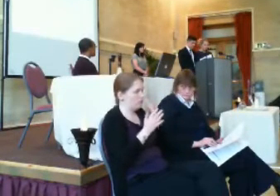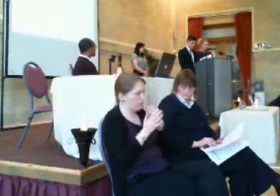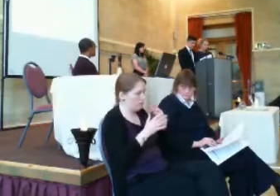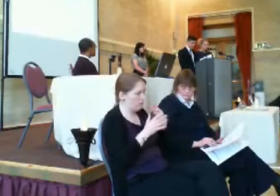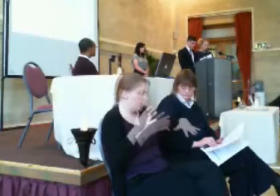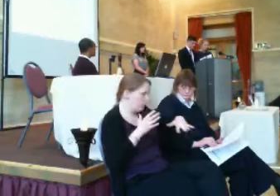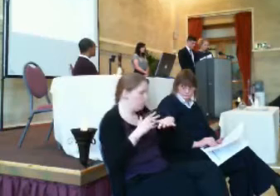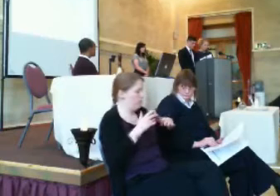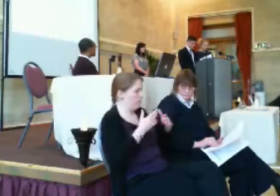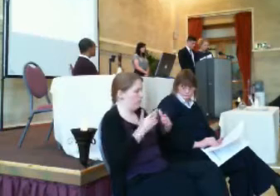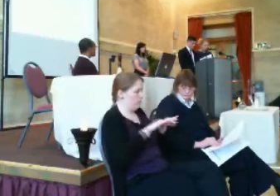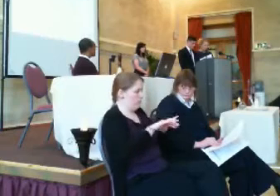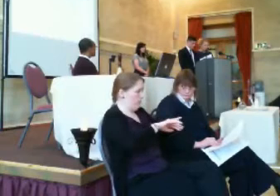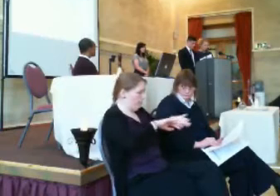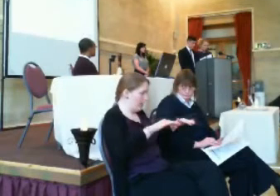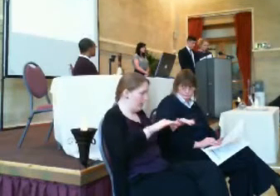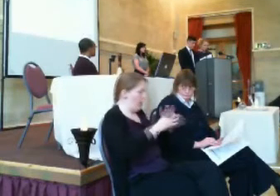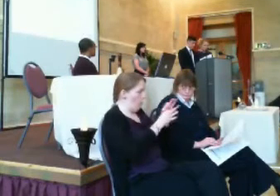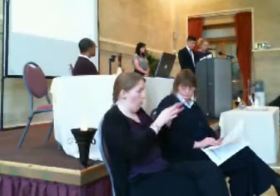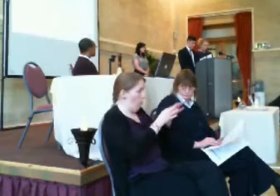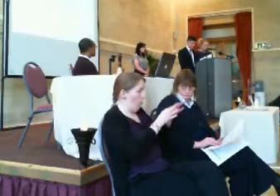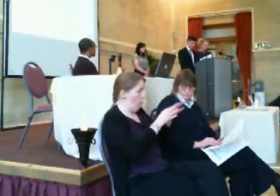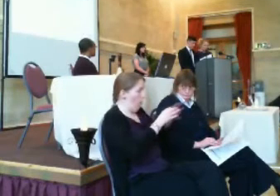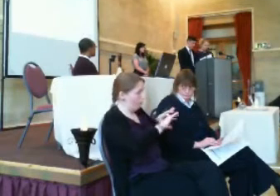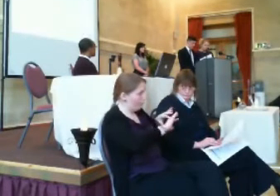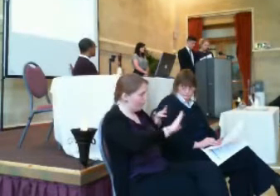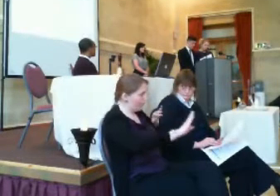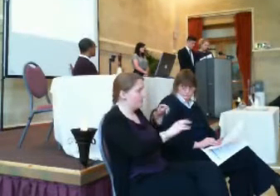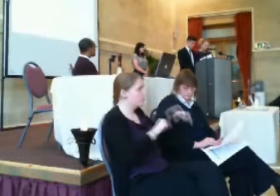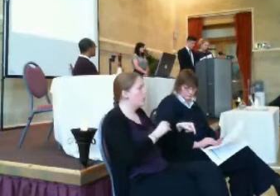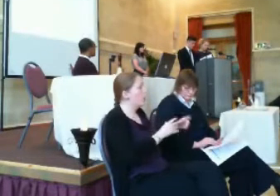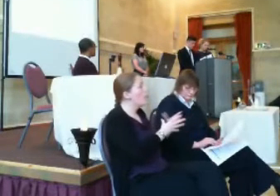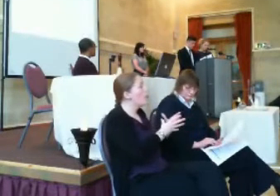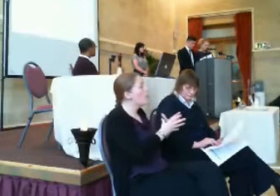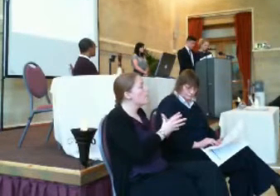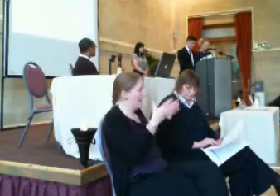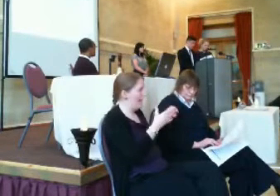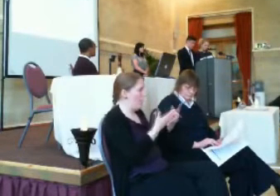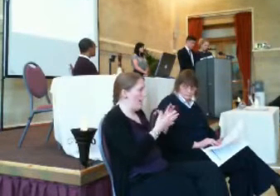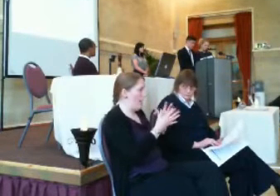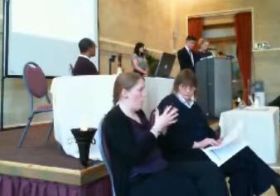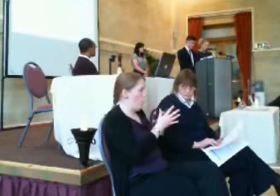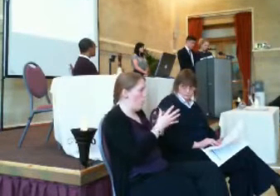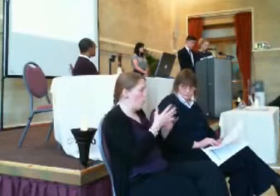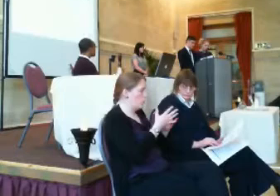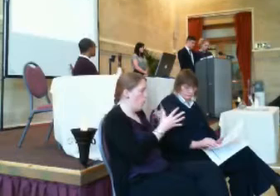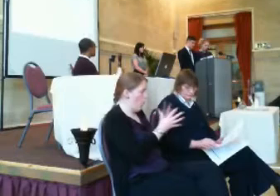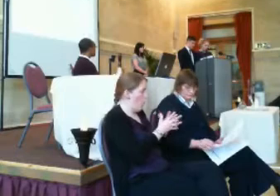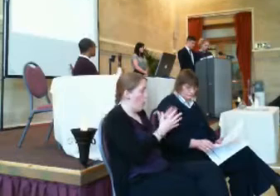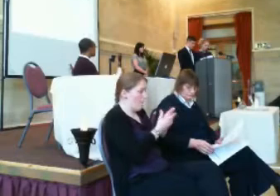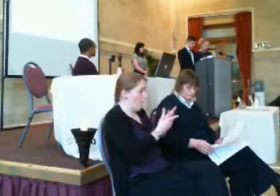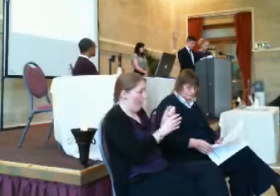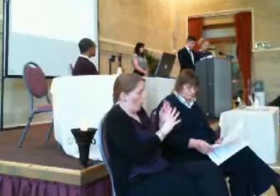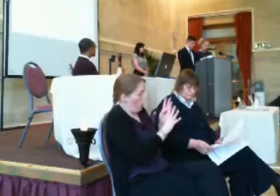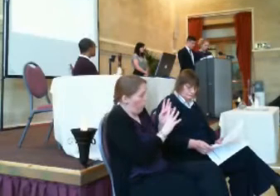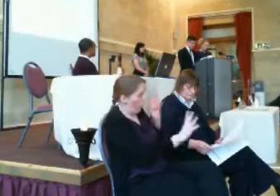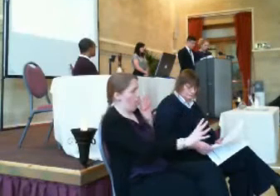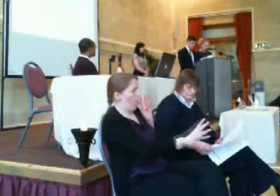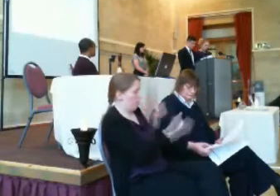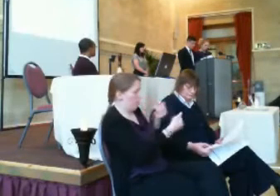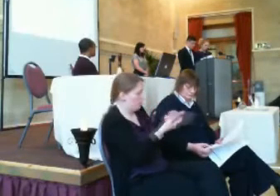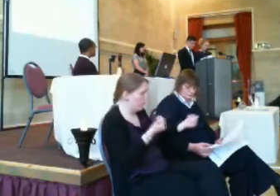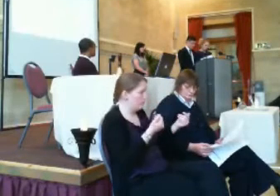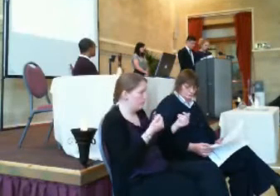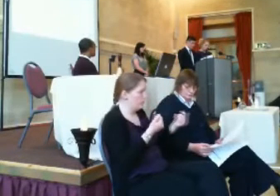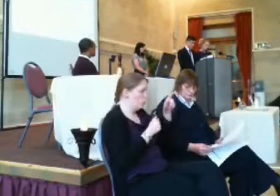barbed wire. The biggest ghetto, in Warsaw, Poland, was actually walled off from the rest of the city. The Germans forced